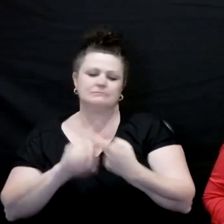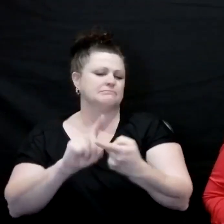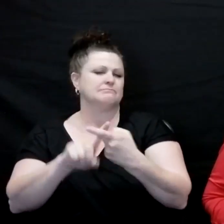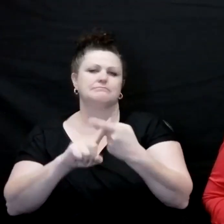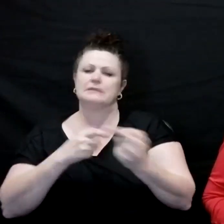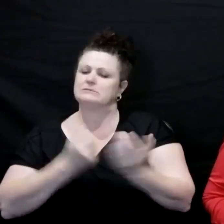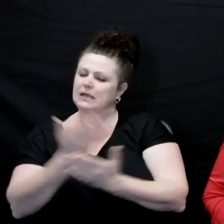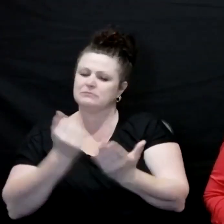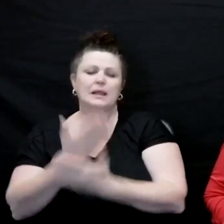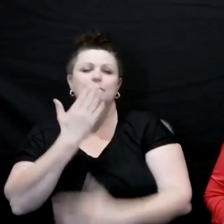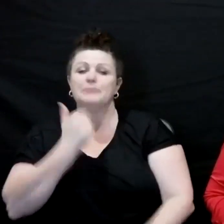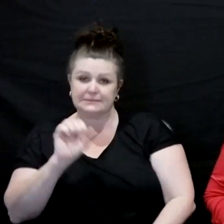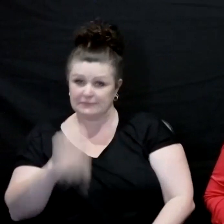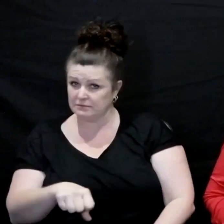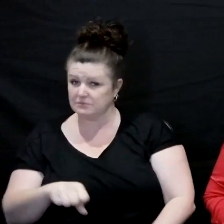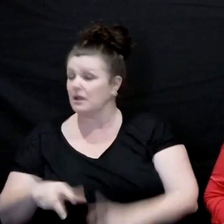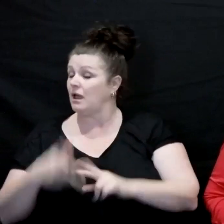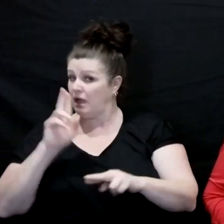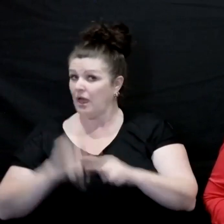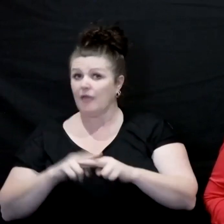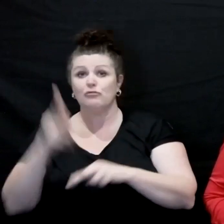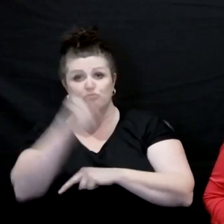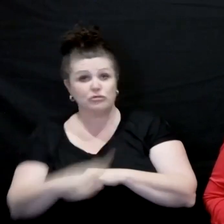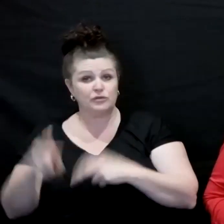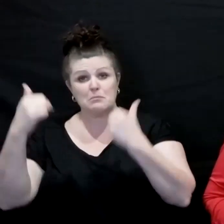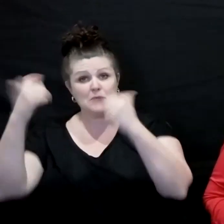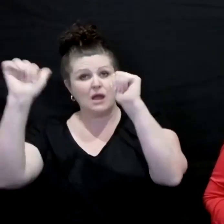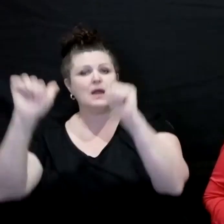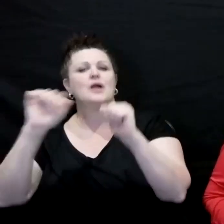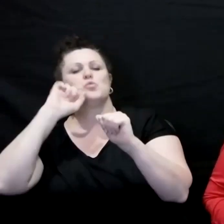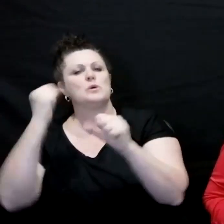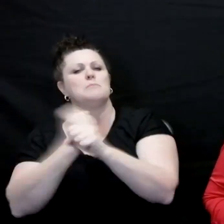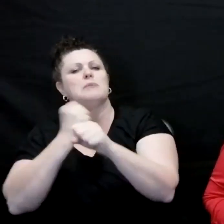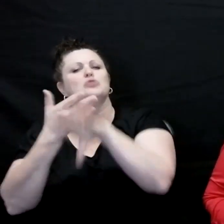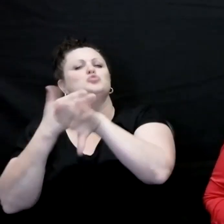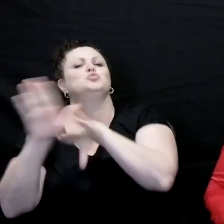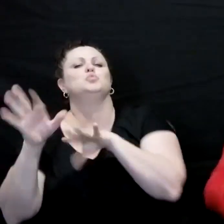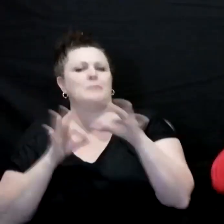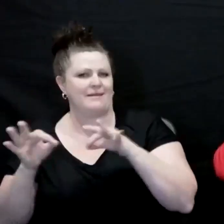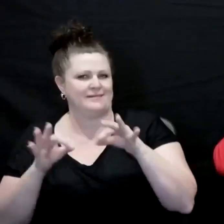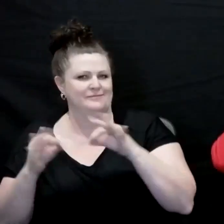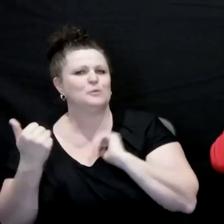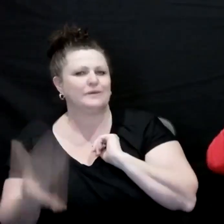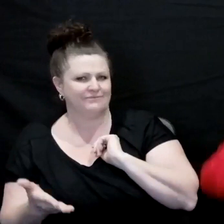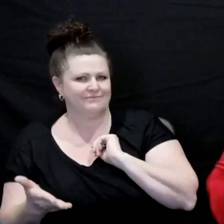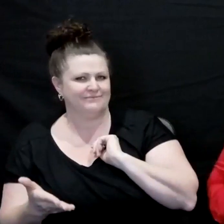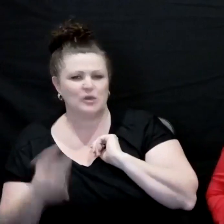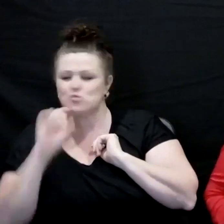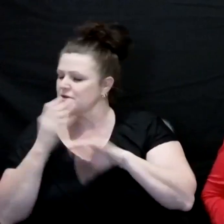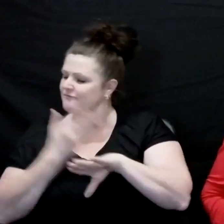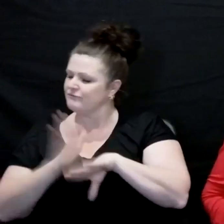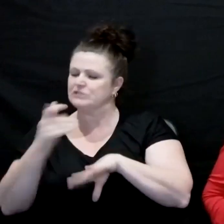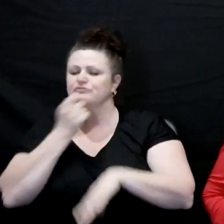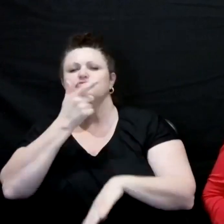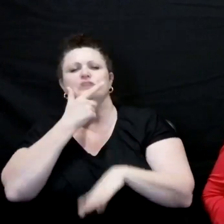your plan. If you are successful at a review, a new plan will be built. So you'll get a brand new